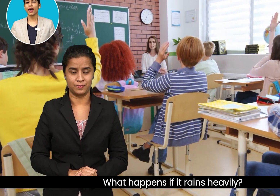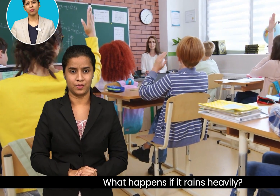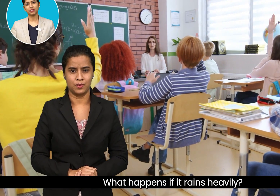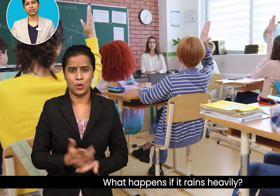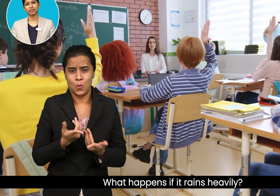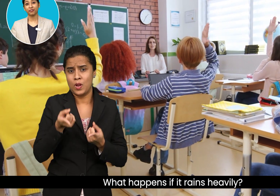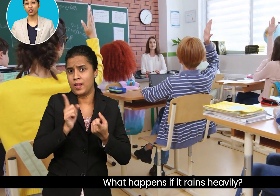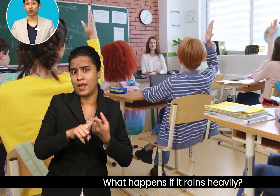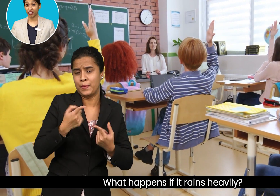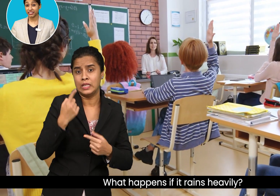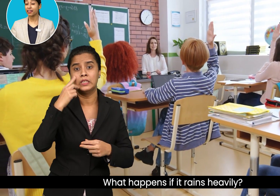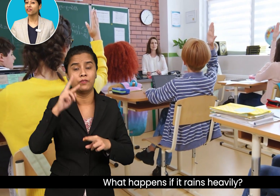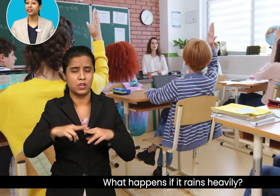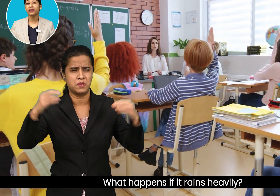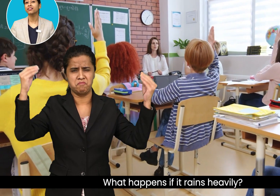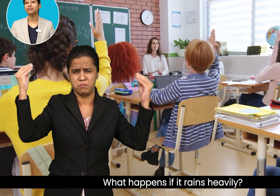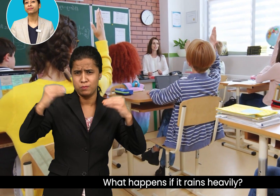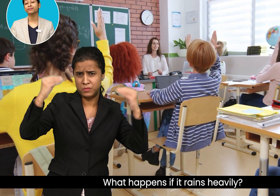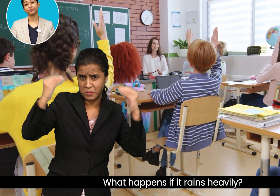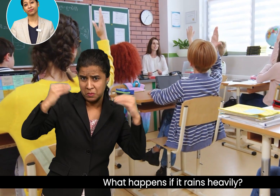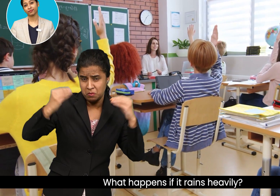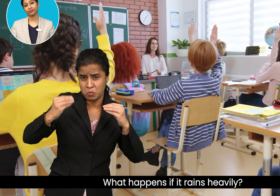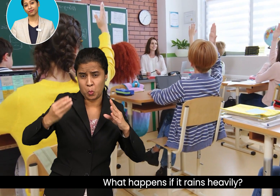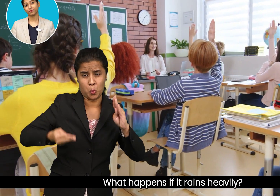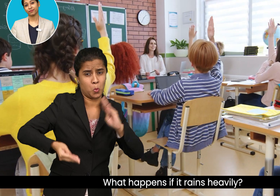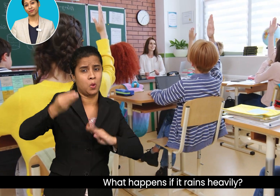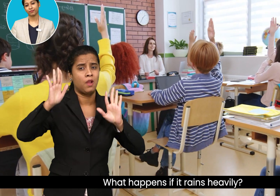What happens if it rains heavily?